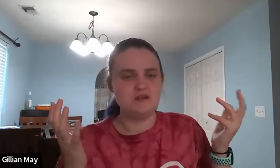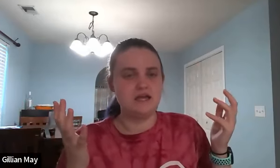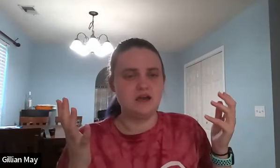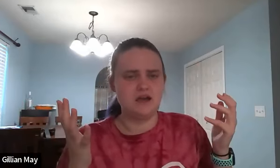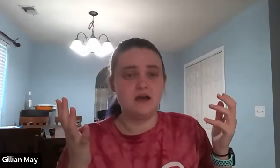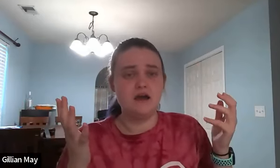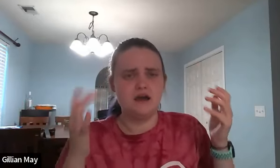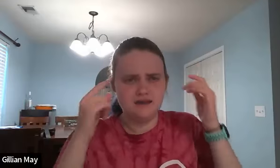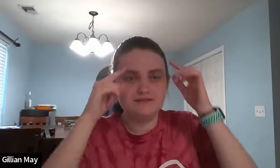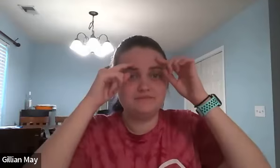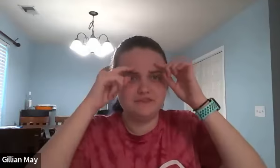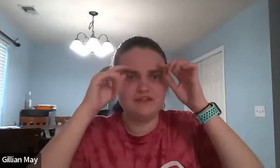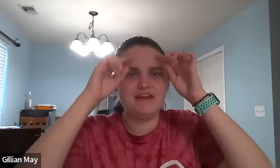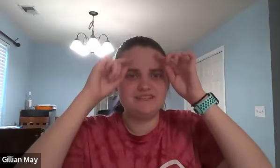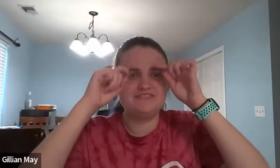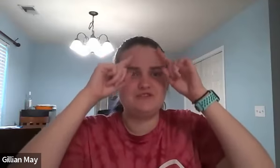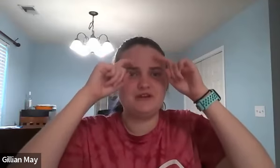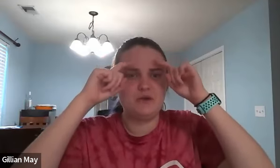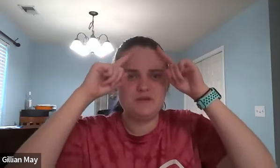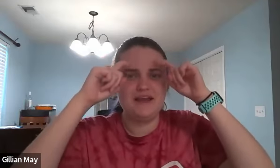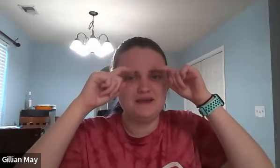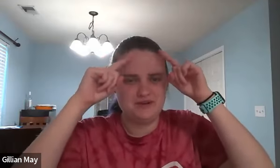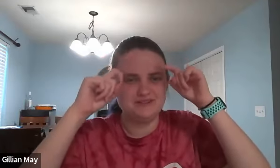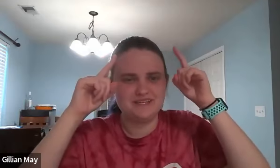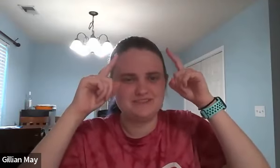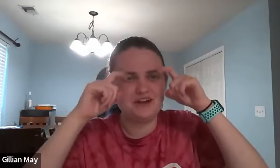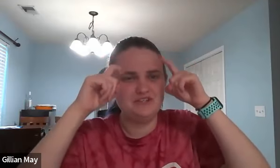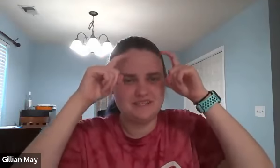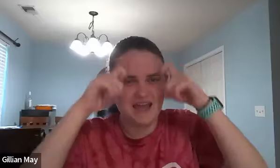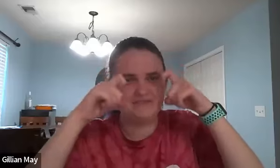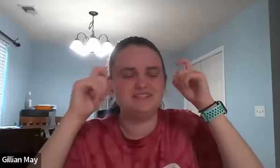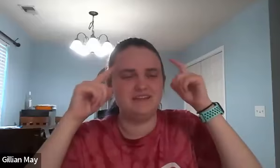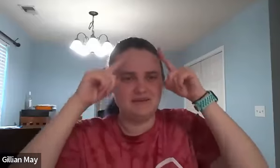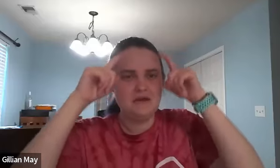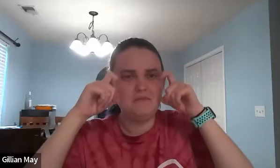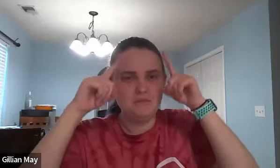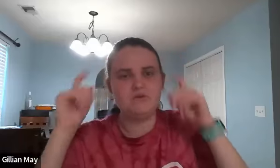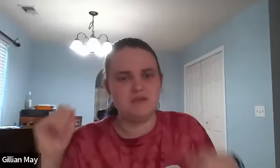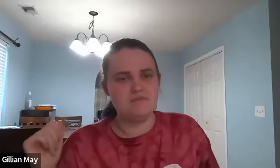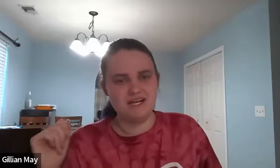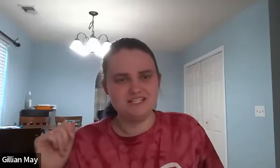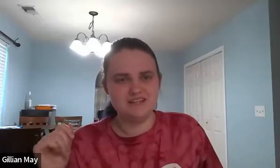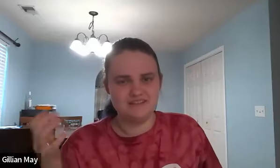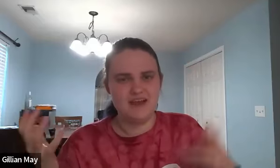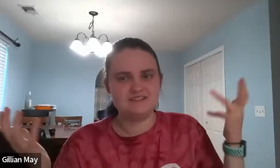like, they're like having to sit there like, where are my eyebrows? Because they're not used to having to like move them that much like that.